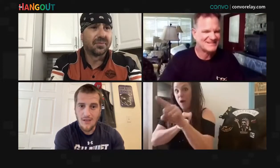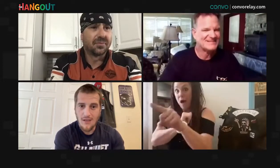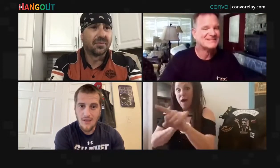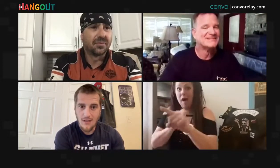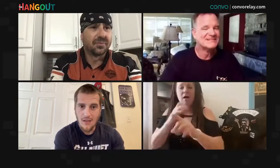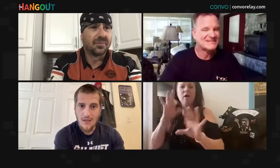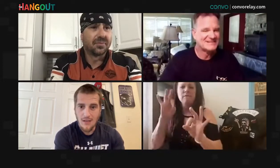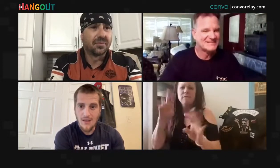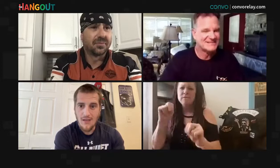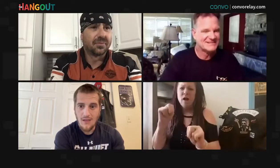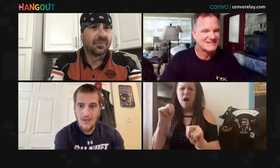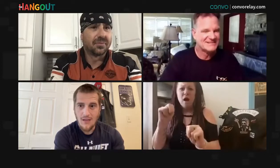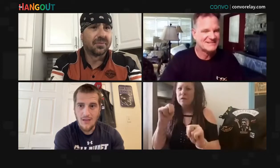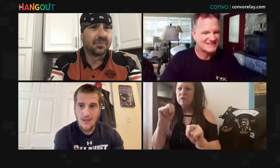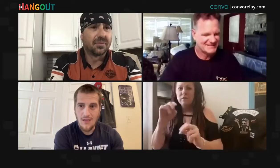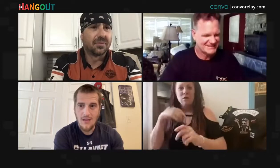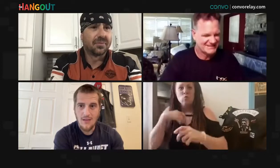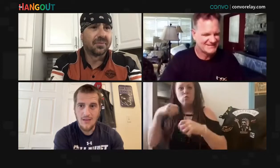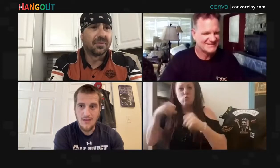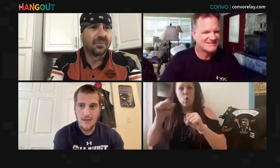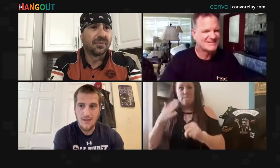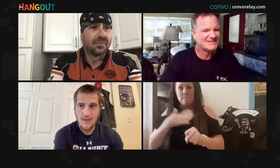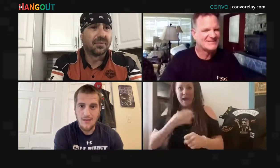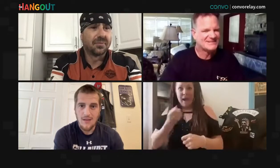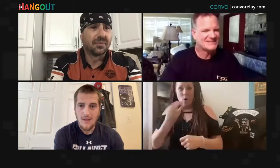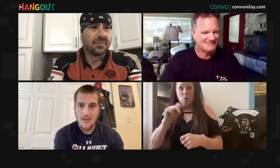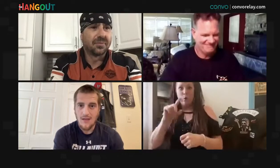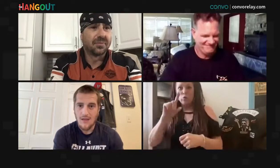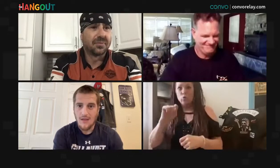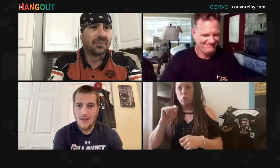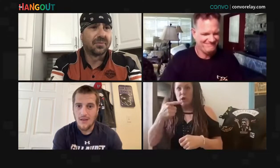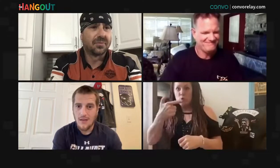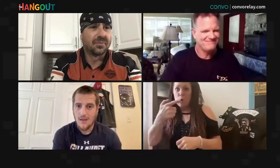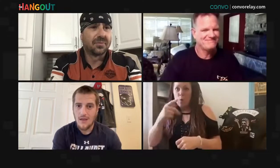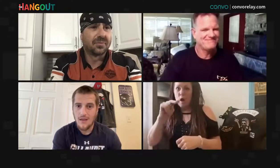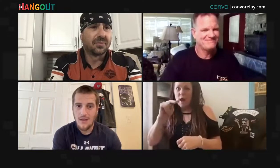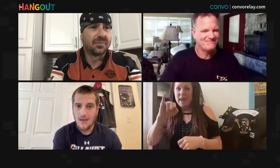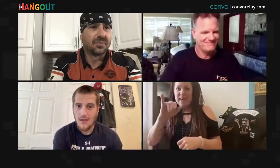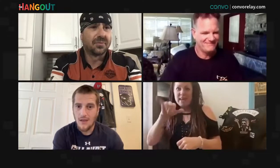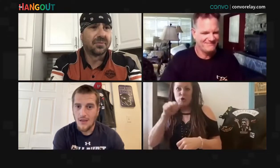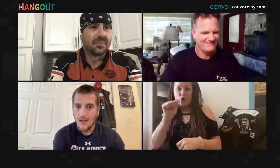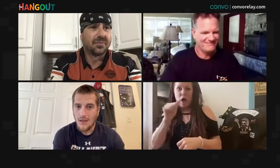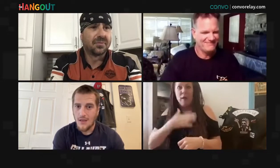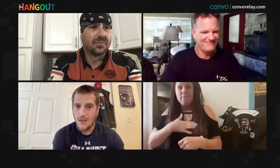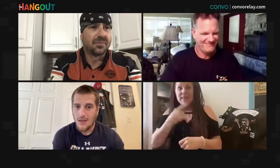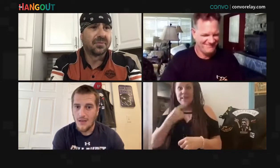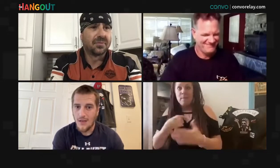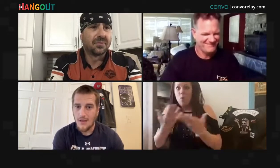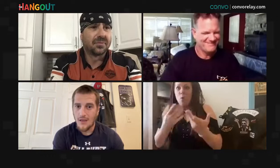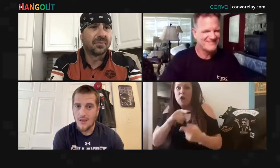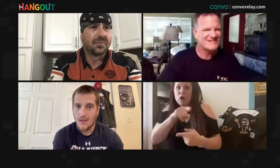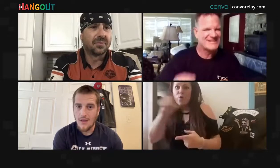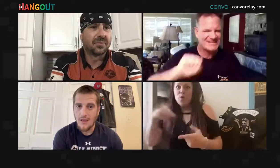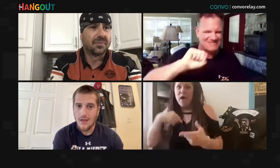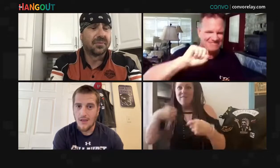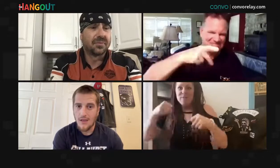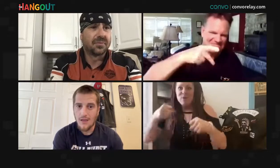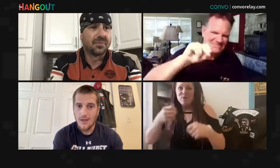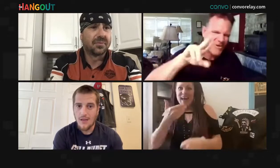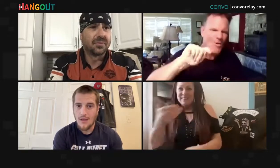was hogs everywhere. And then I went over there and it was so much fun. Rode hogs everywhere. And then I rode my 2021 Ninja and they